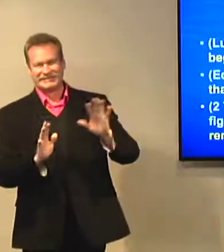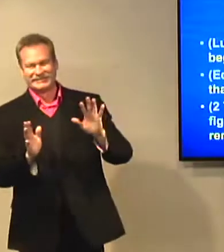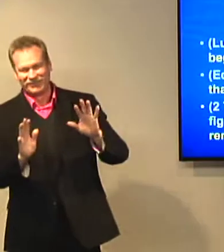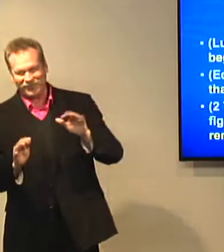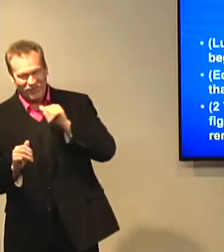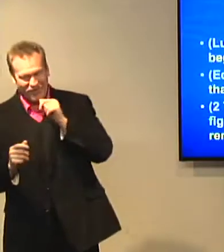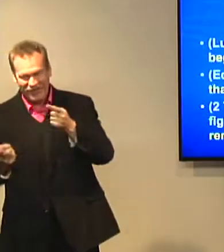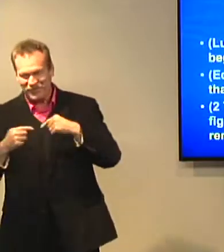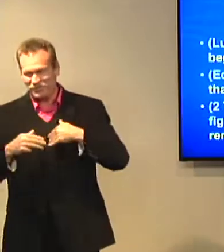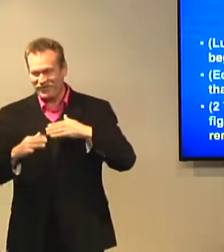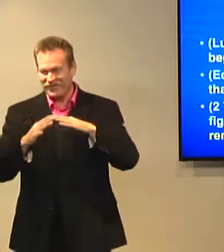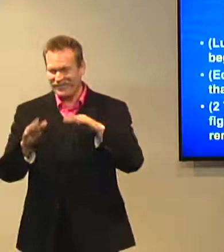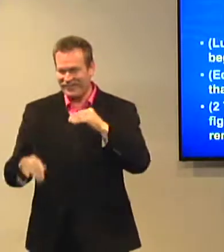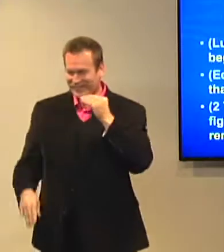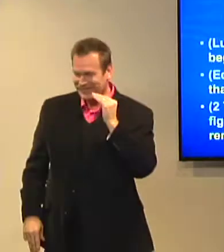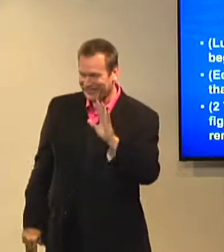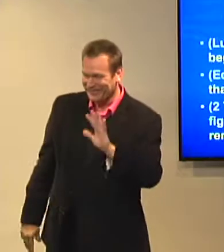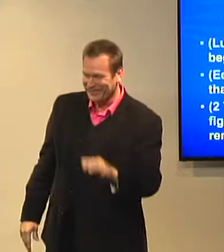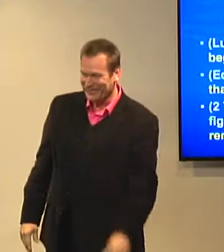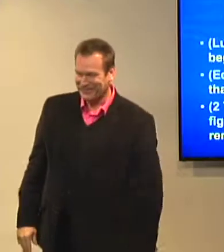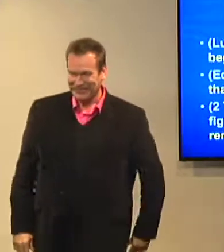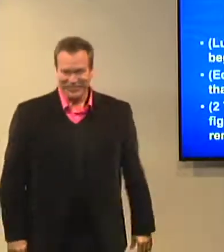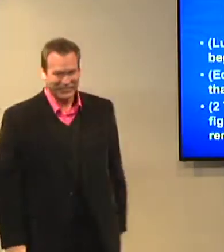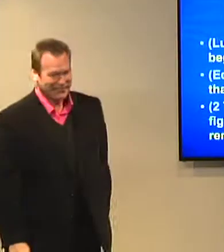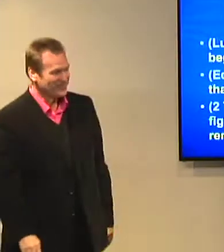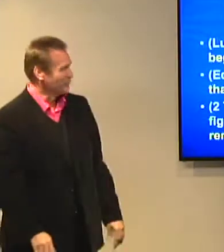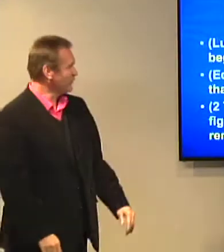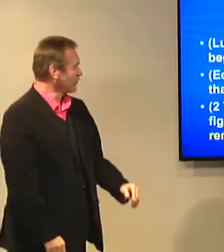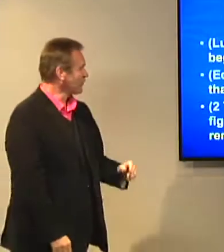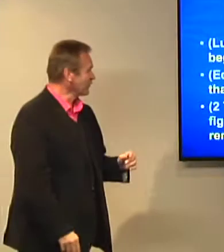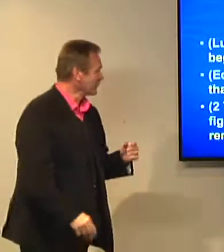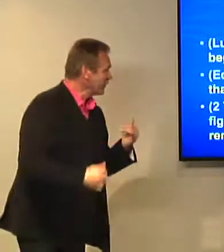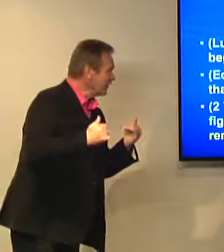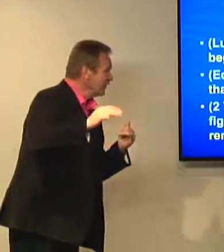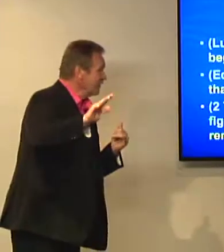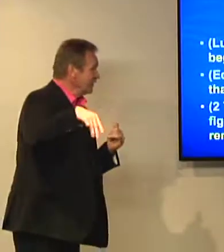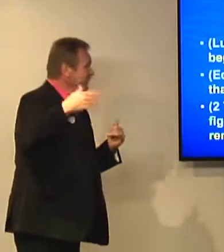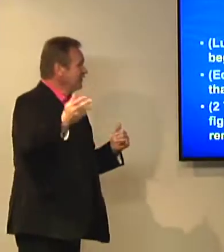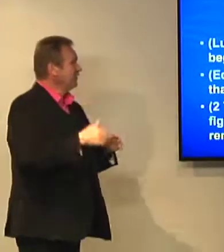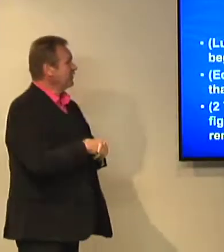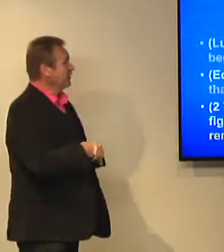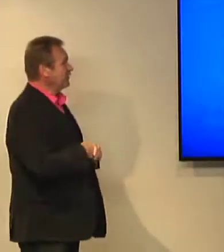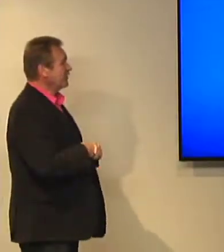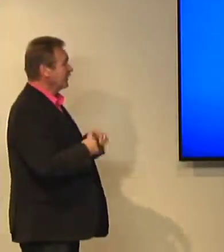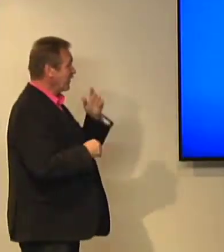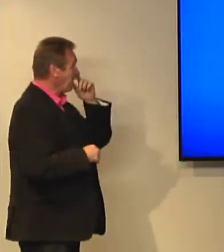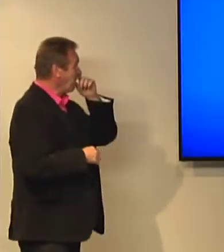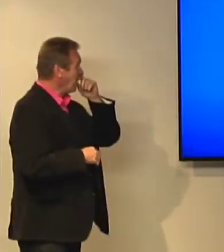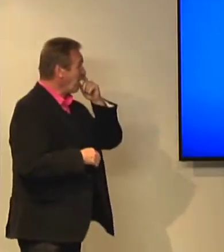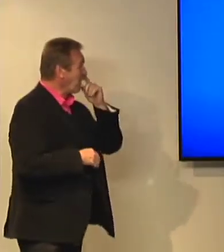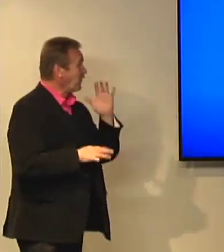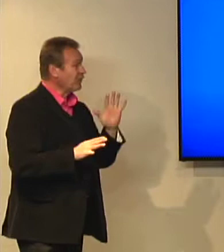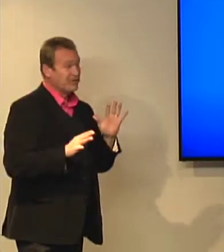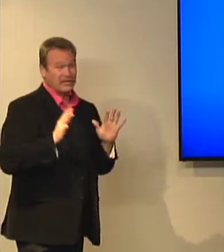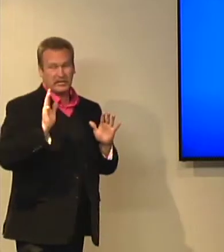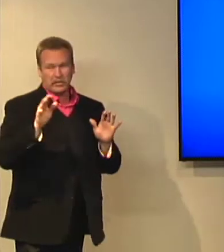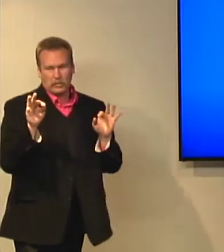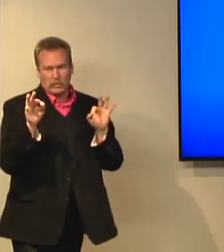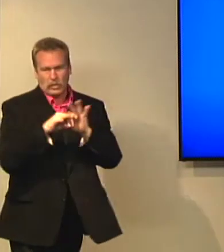pastor's stuff all organized? But I'm like, no, I you know, if the IRS came, and it would be nice for them